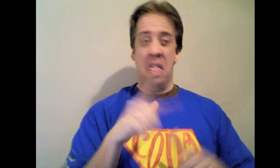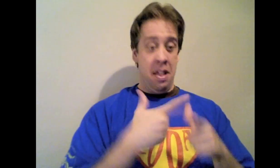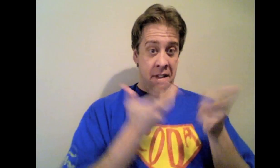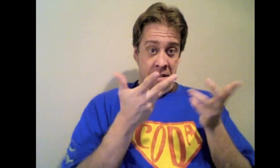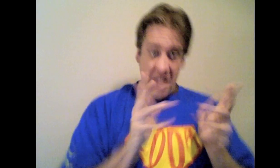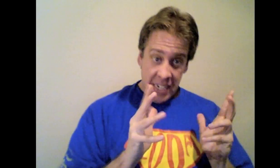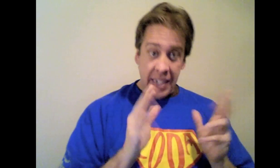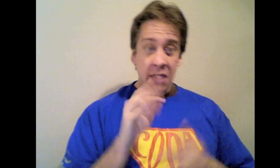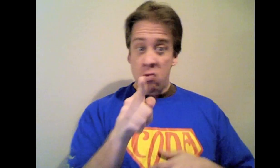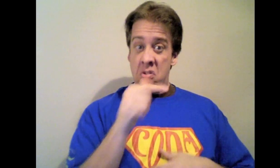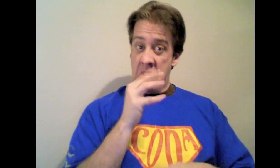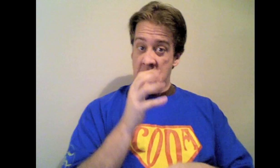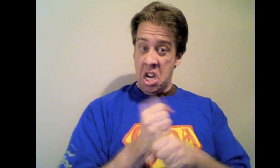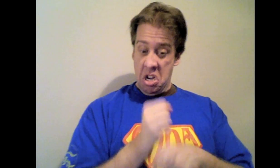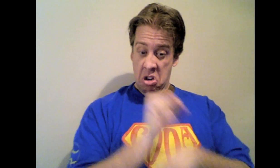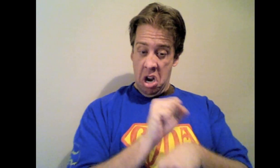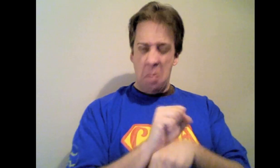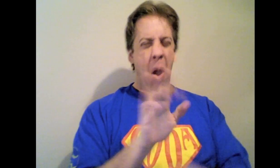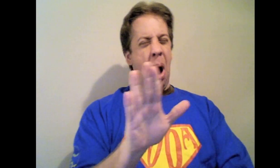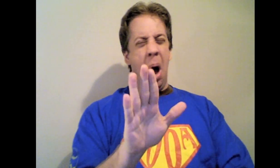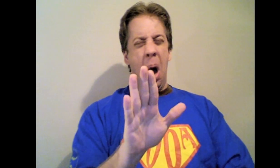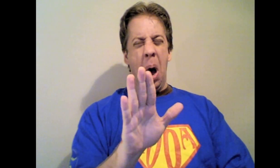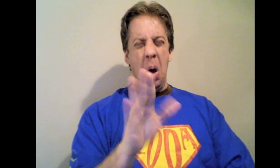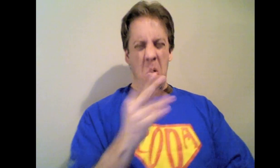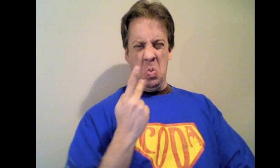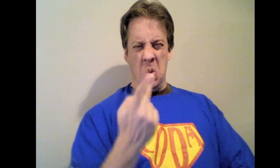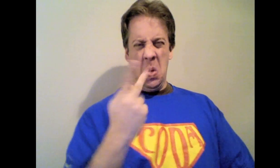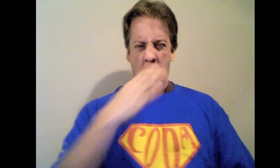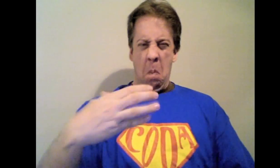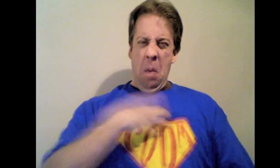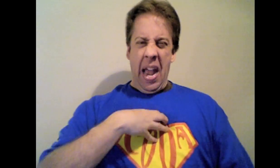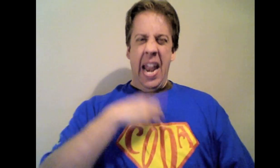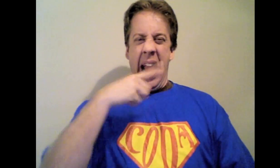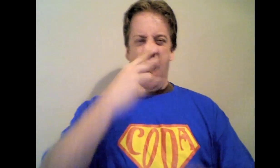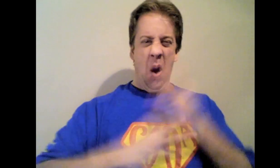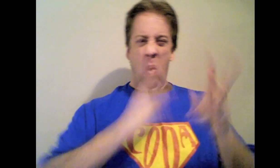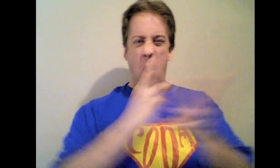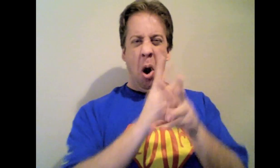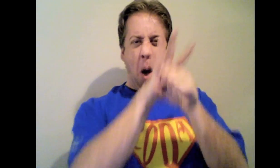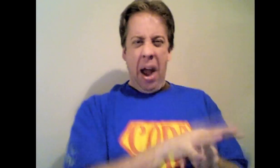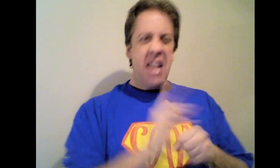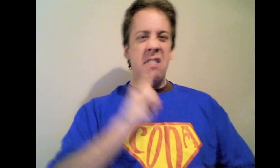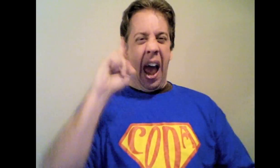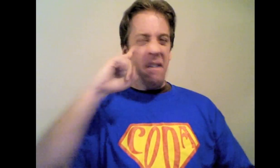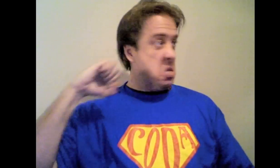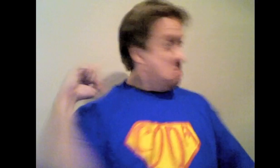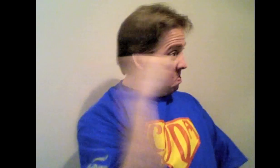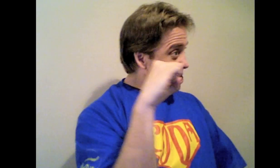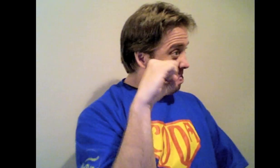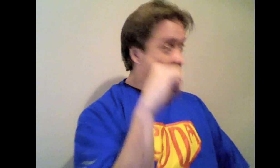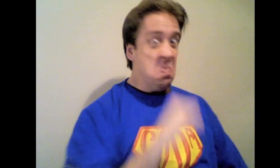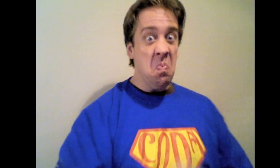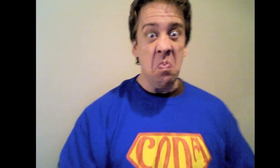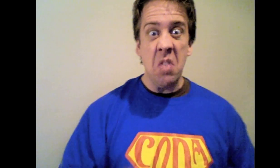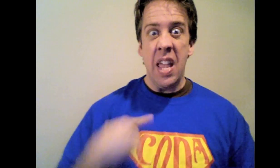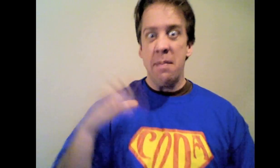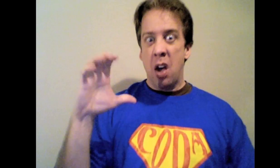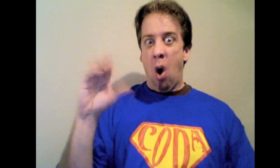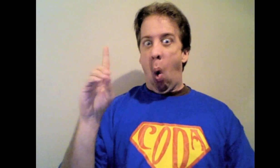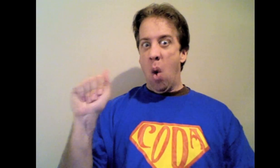let you know. I'll add my opinion. And when we're done, if you don't get the job, dude, don't you worry. You and I will file a complaint. Talk about how the hearing people oppress us.